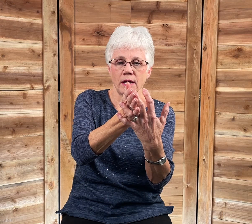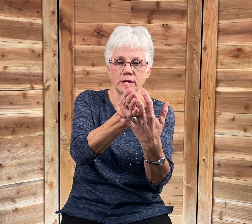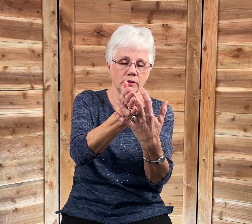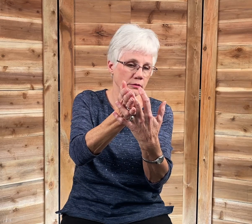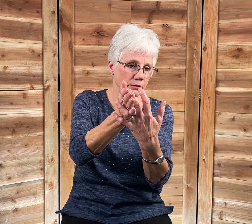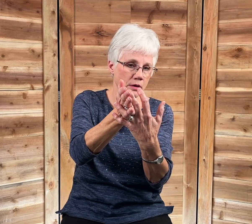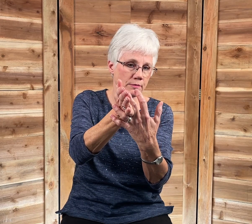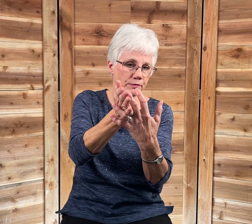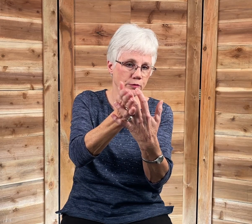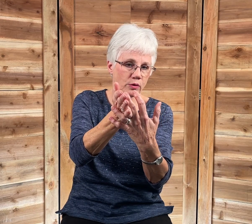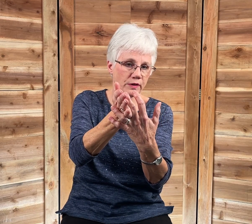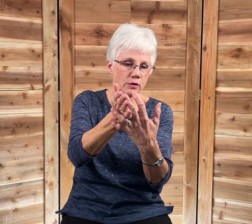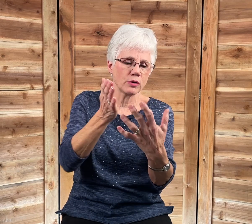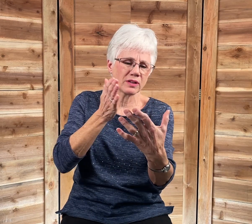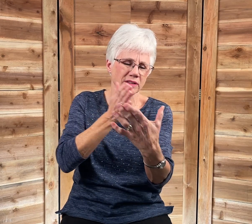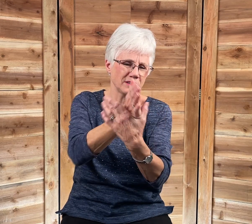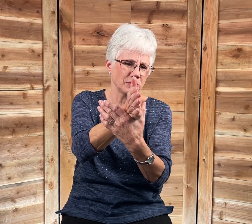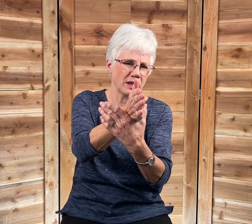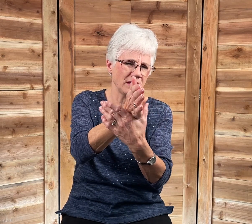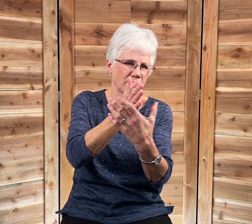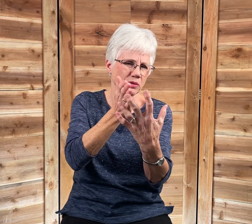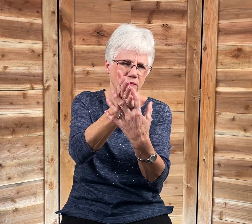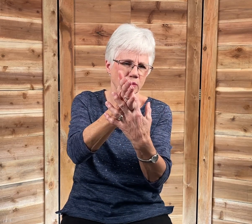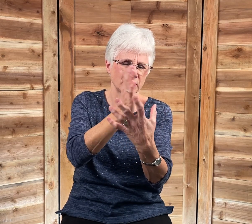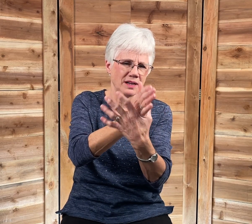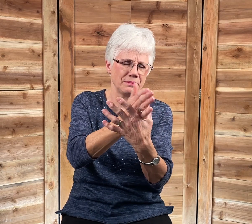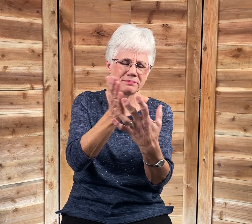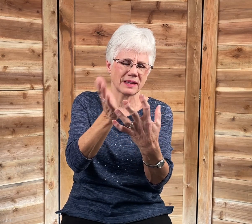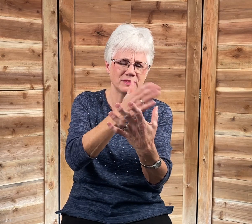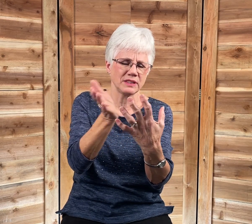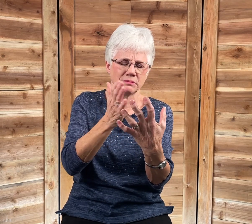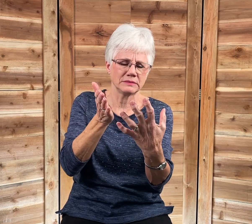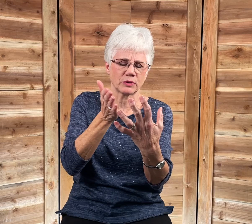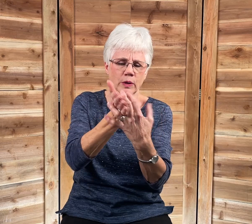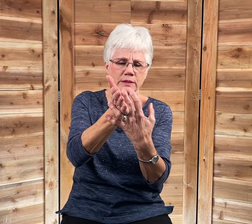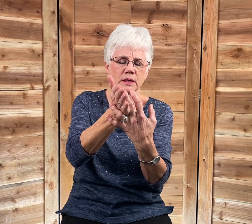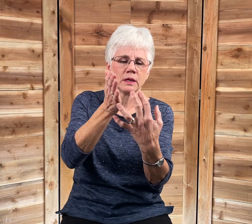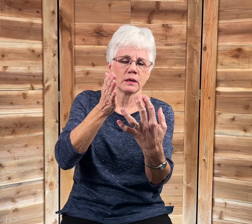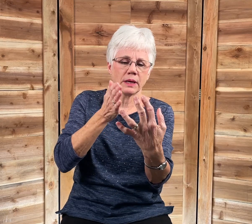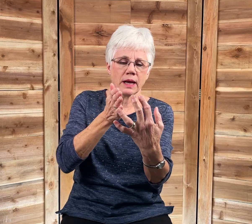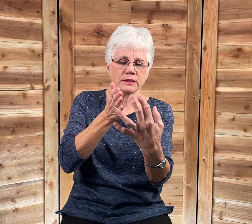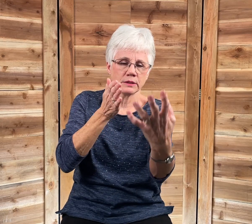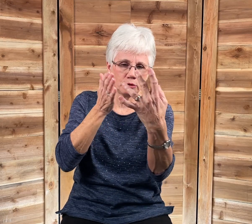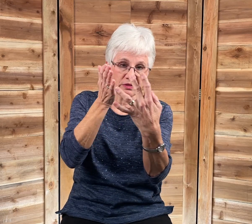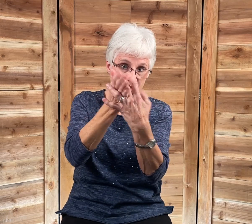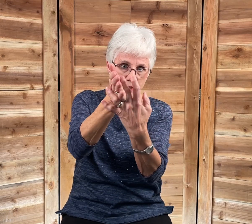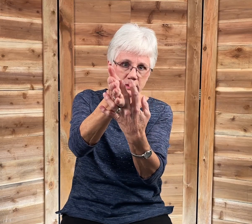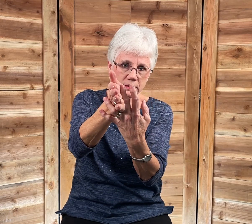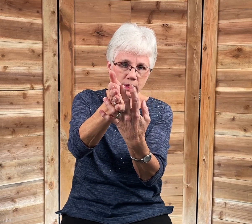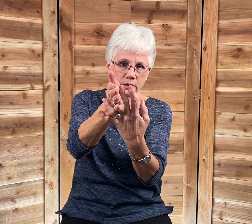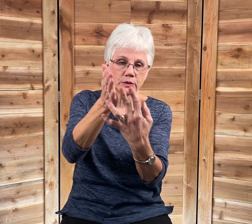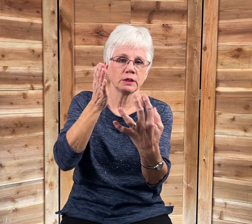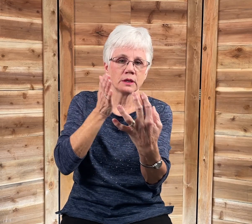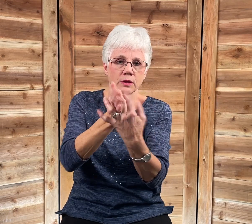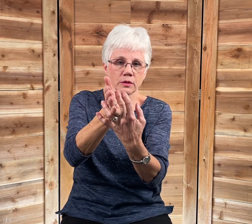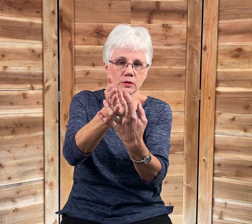third and 4th finger, or you can do it, I think, through the first. I've seen different ways, but I tend to do it this way because that's